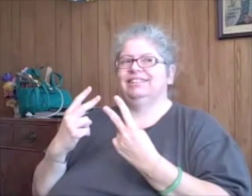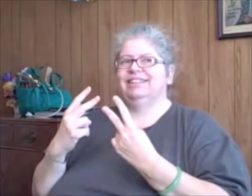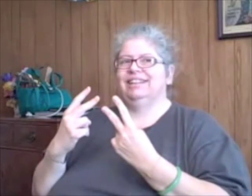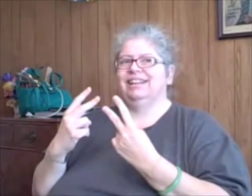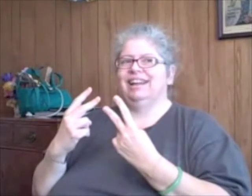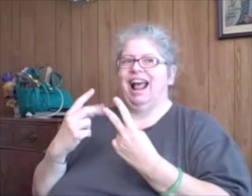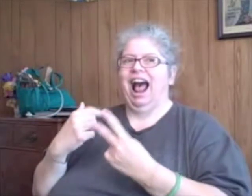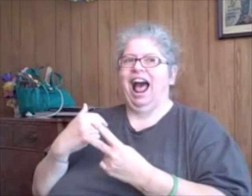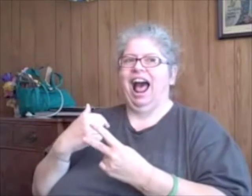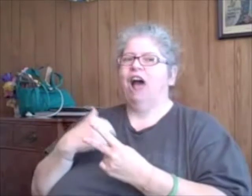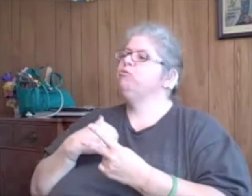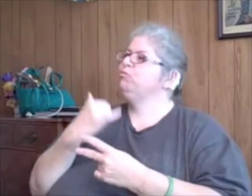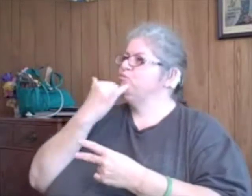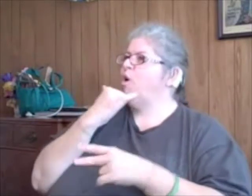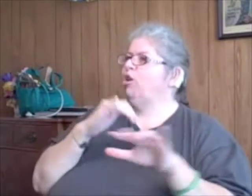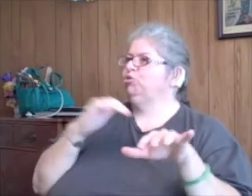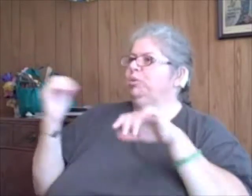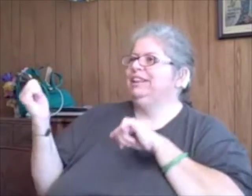I would be wrong to leave right now.